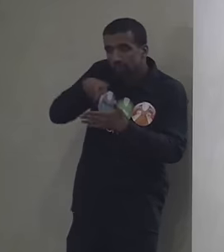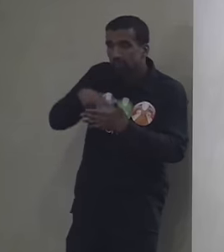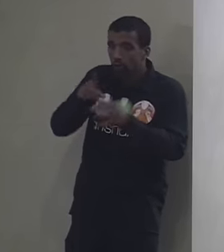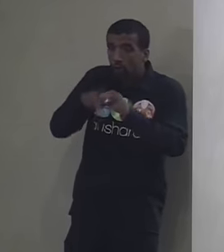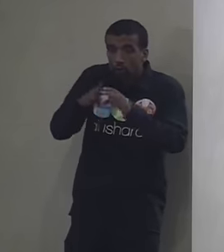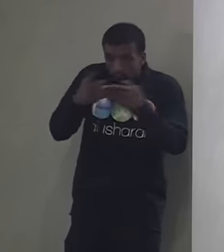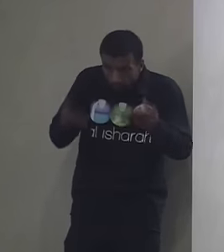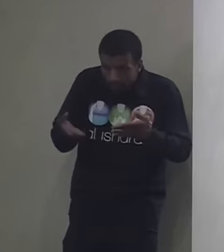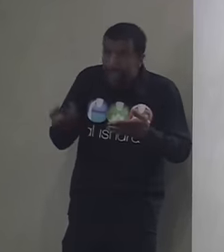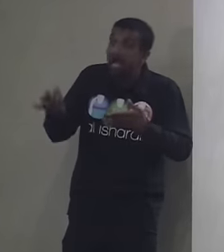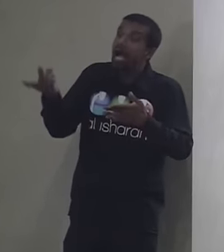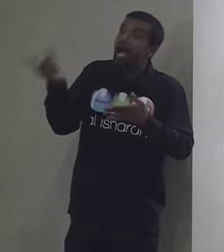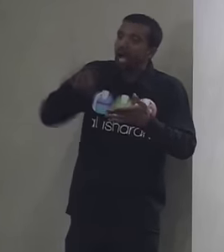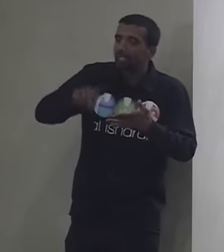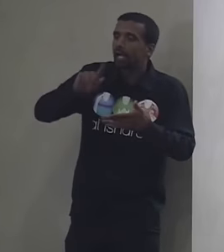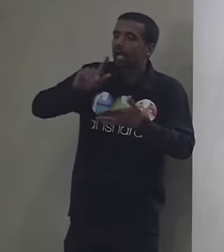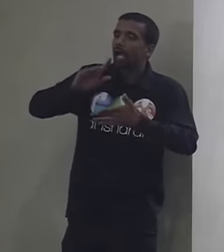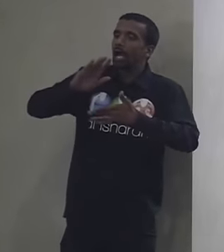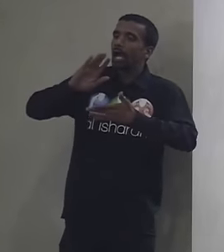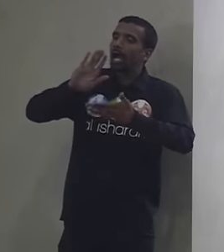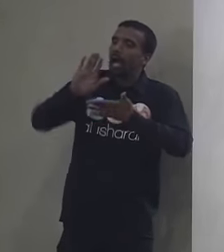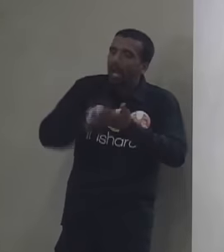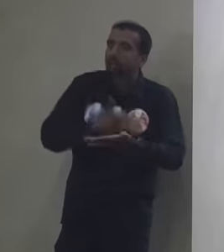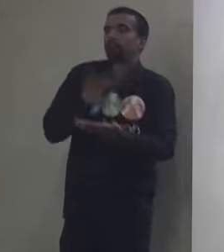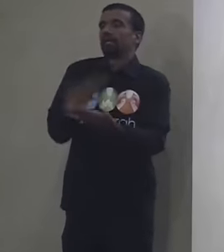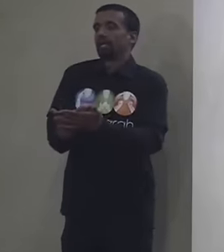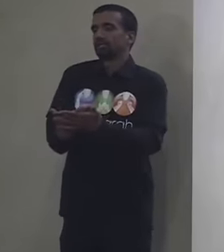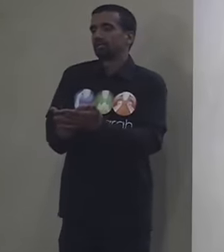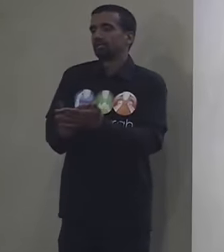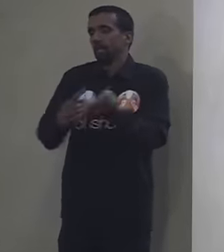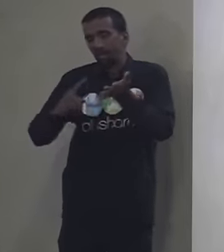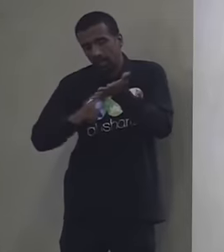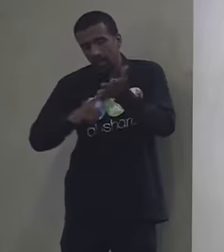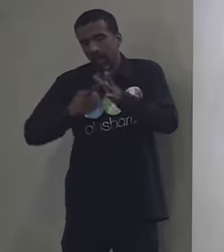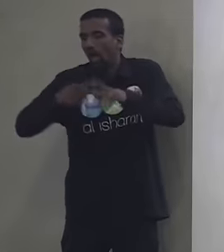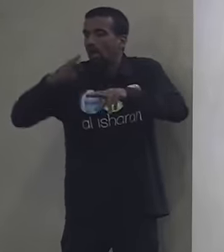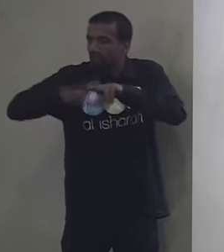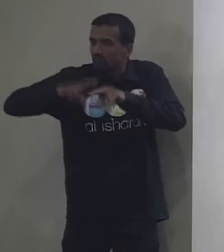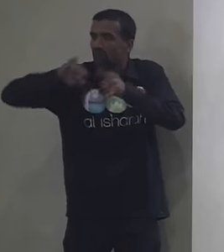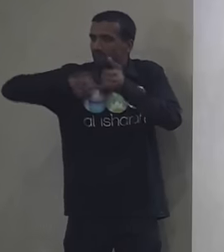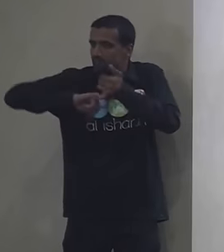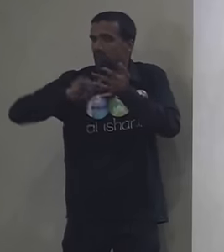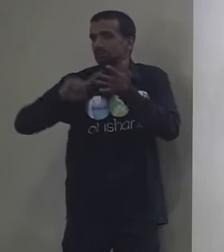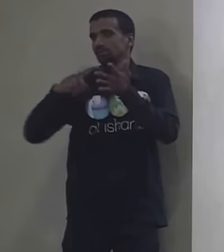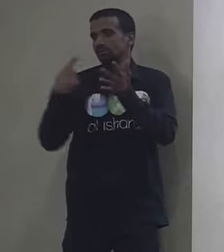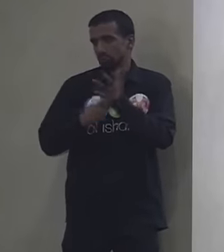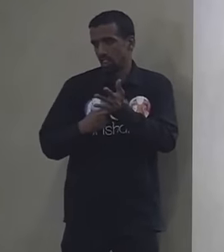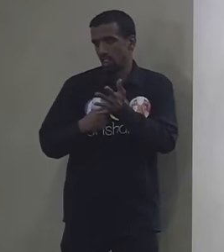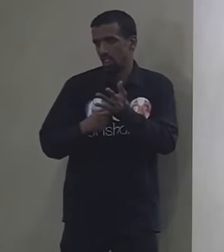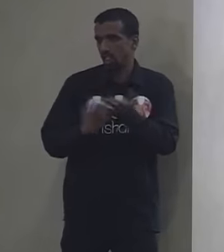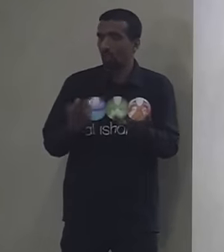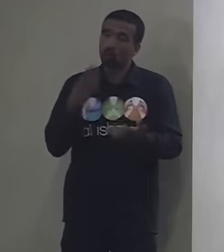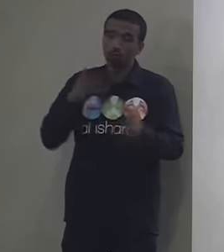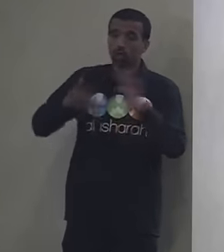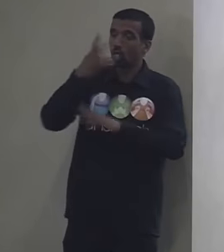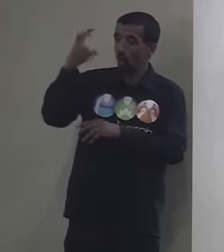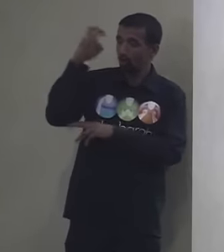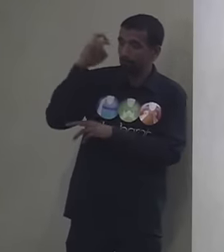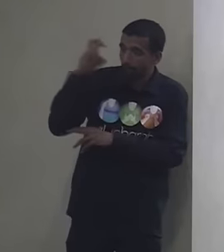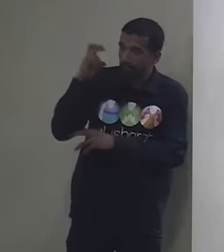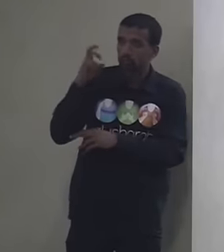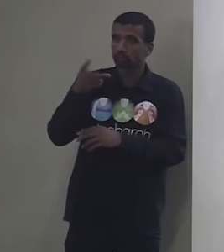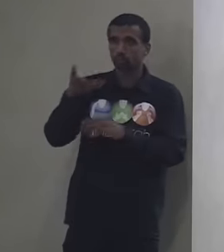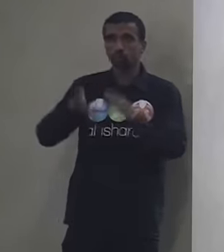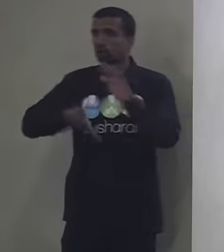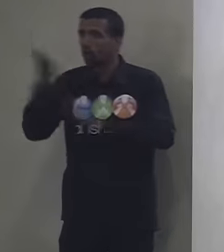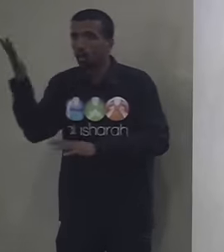somebody. Download that stuff, stick it in your ear. While you're commuting, while you're getting pushed around on the bus, just listen to some message of Quran